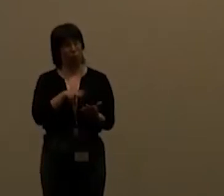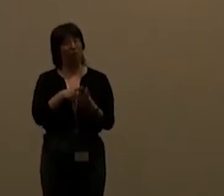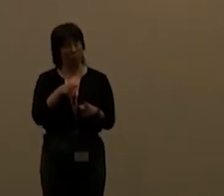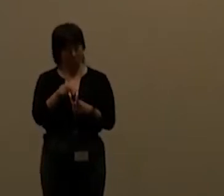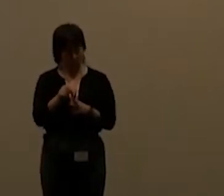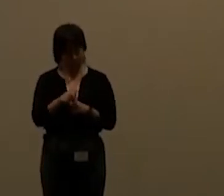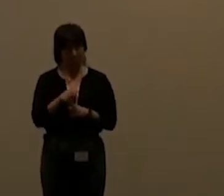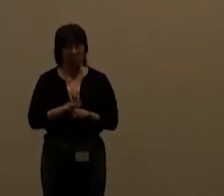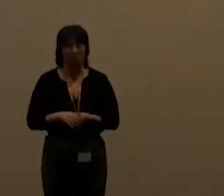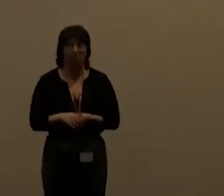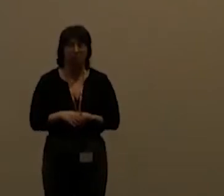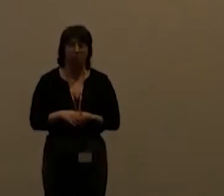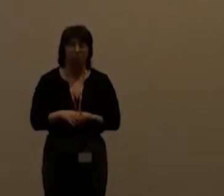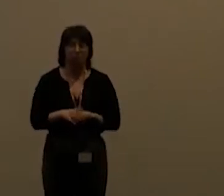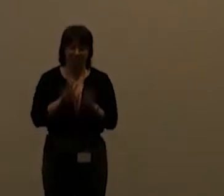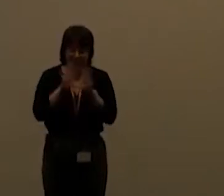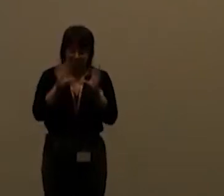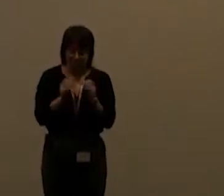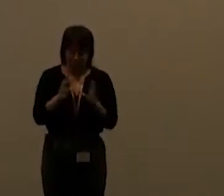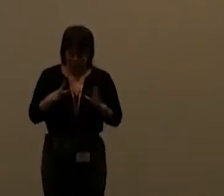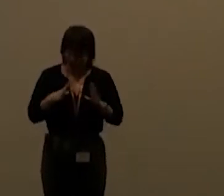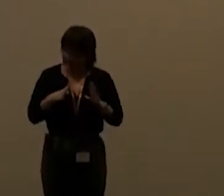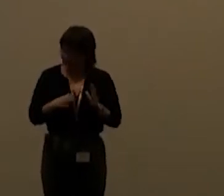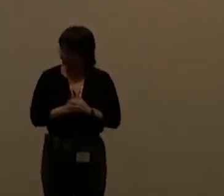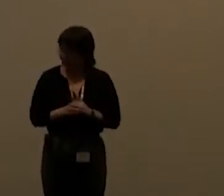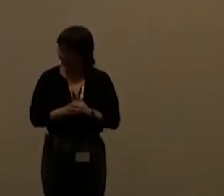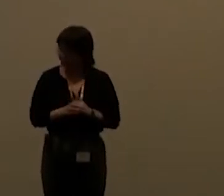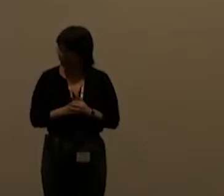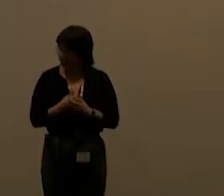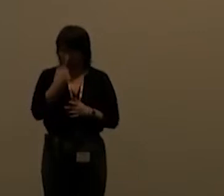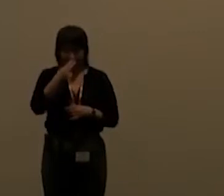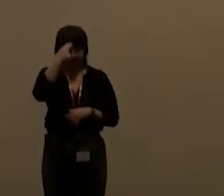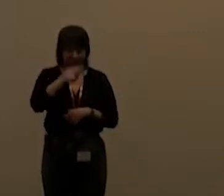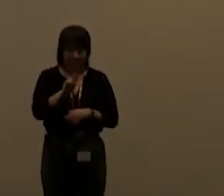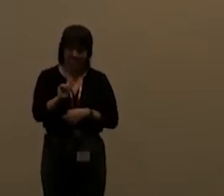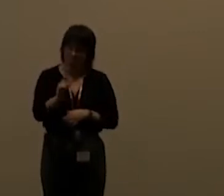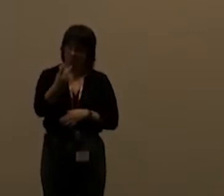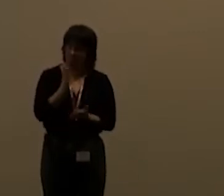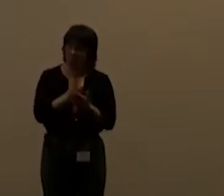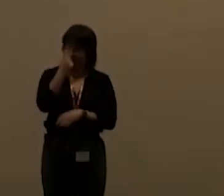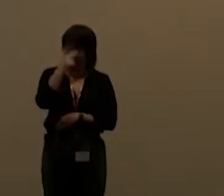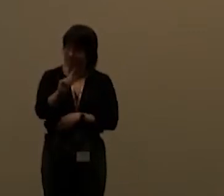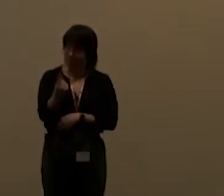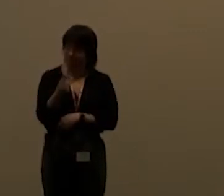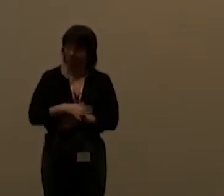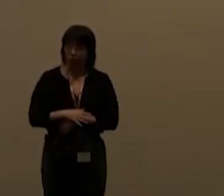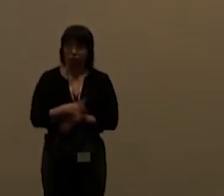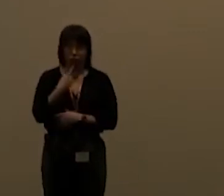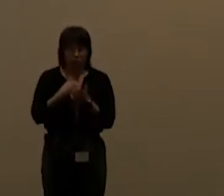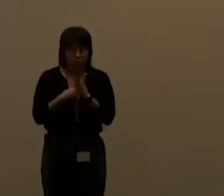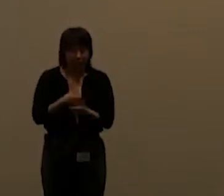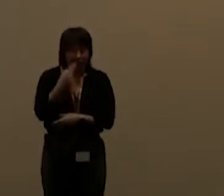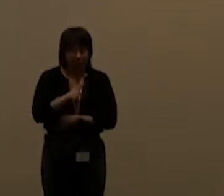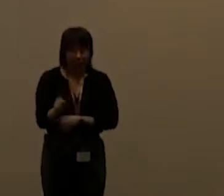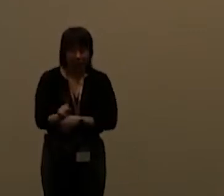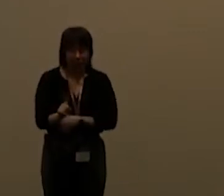application here. So it's going to get everything ready. So we can give it a name first. So what is the name of the request?